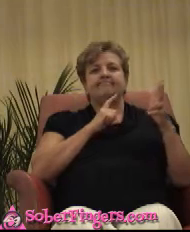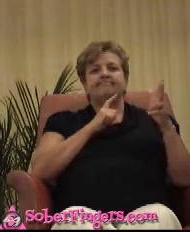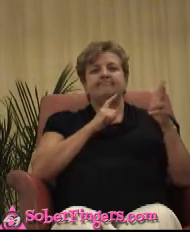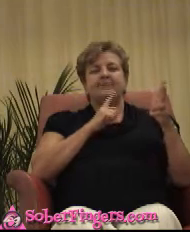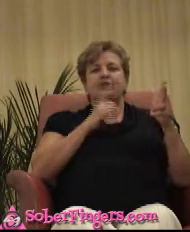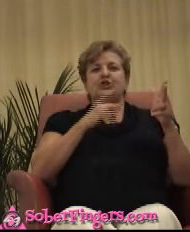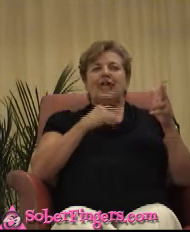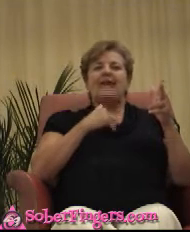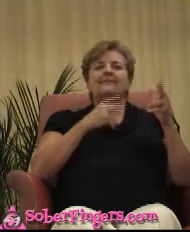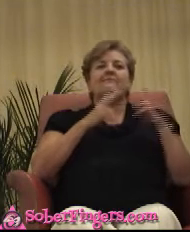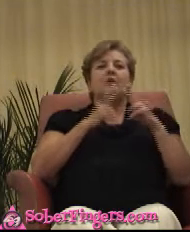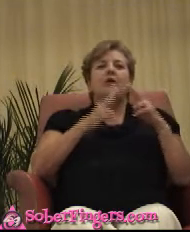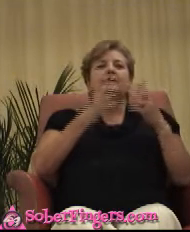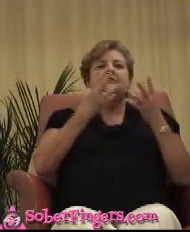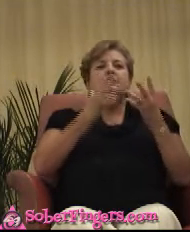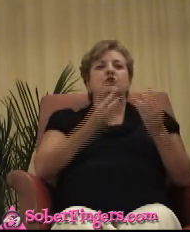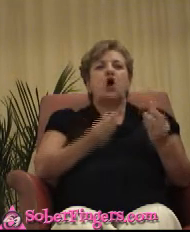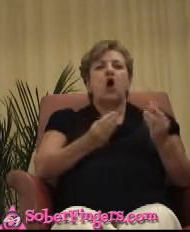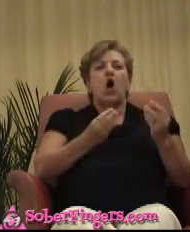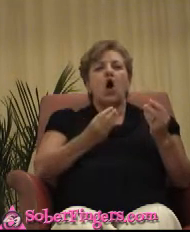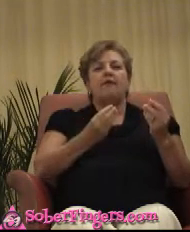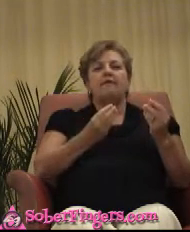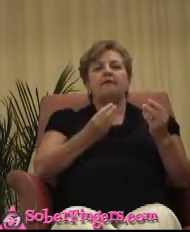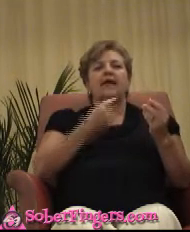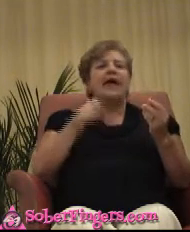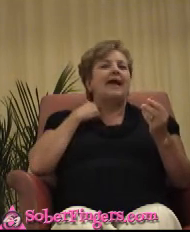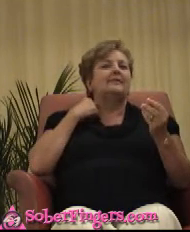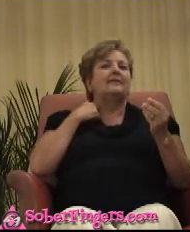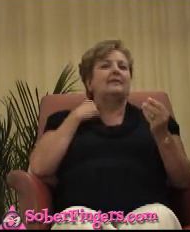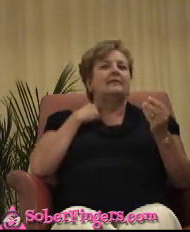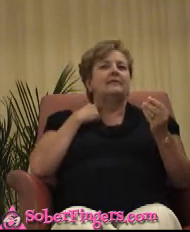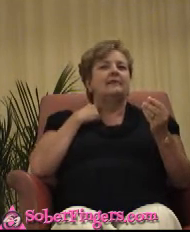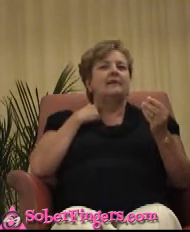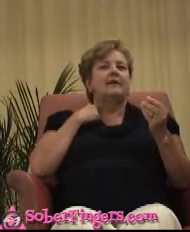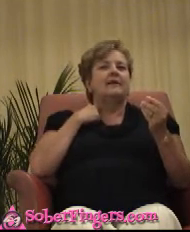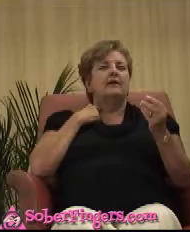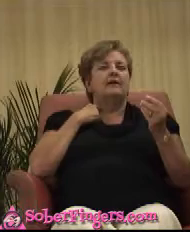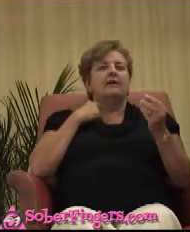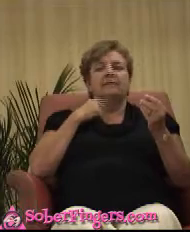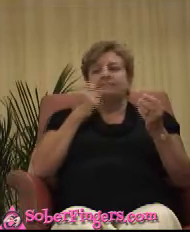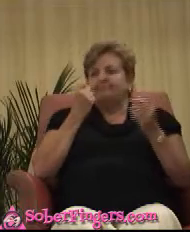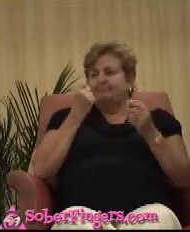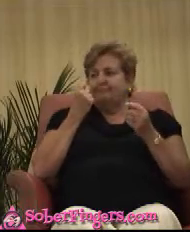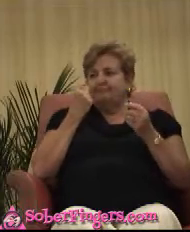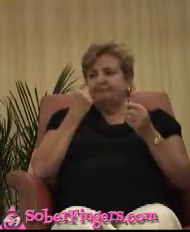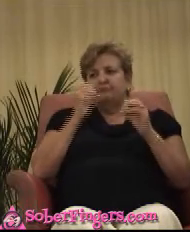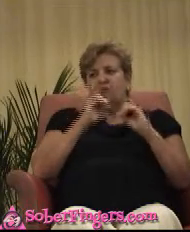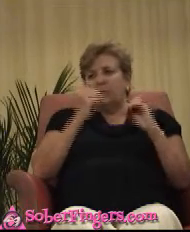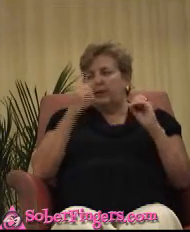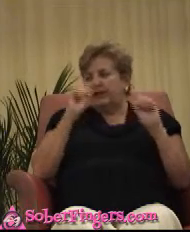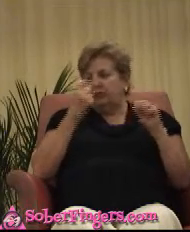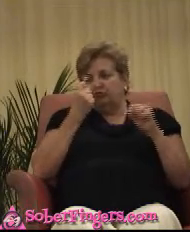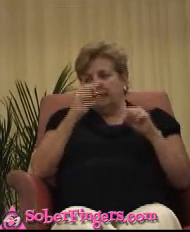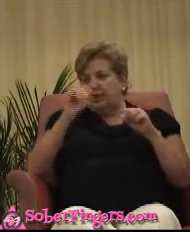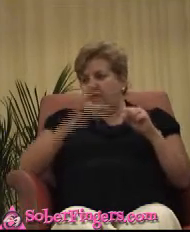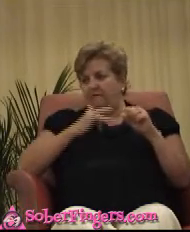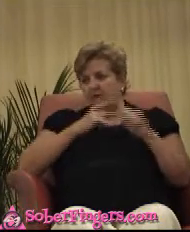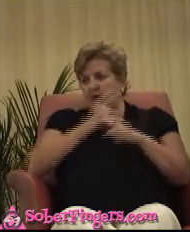Texas accent. She said, who better than I can possibly understand how you feel right now? We drove home in silence. Again, later, I looked at it and I thought again it was a